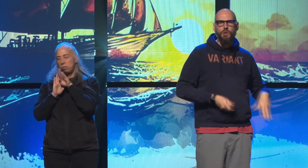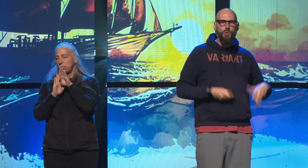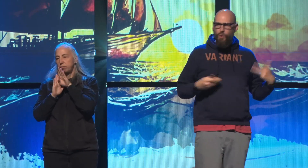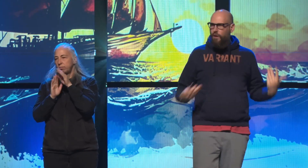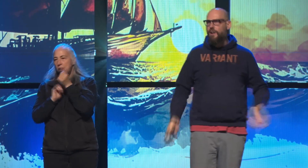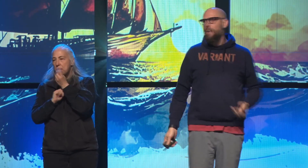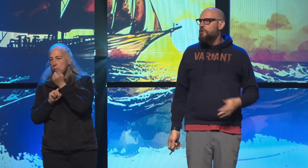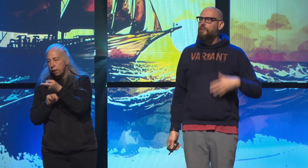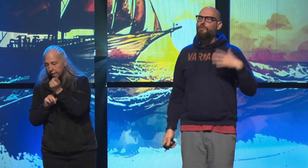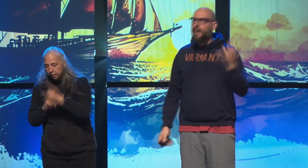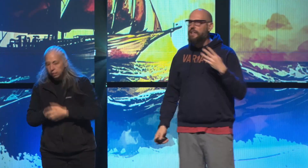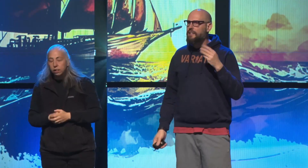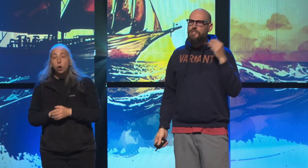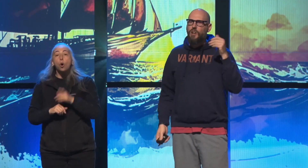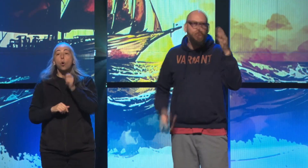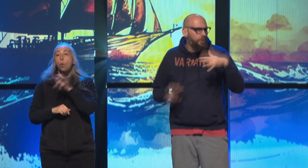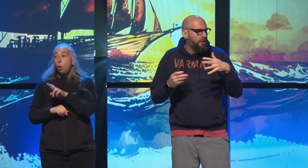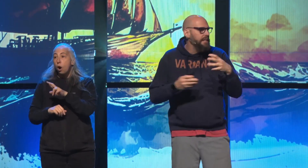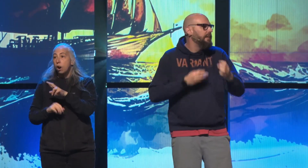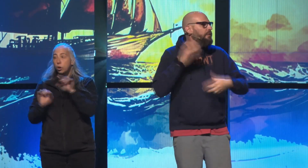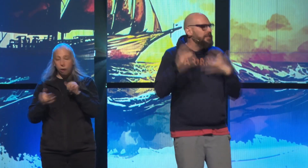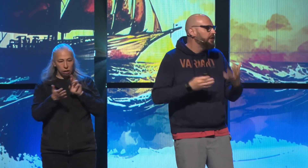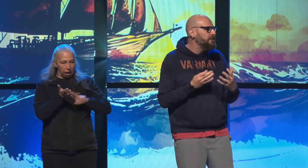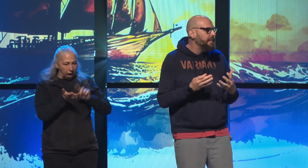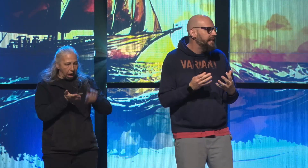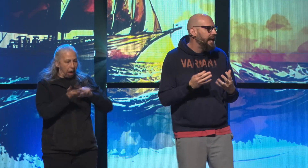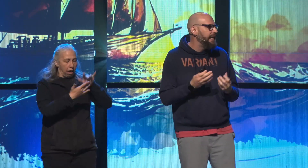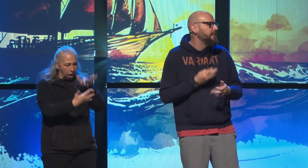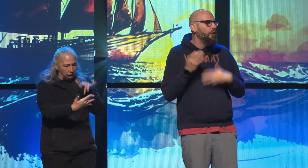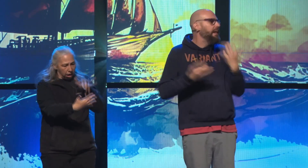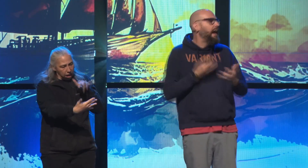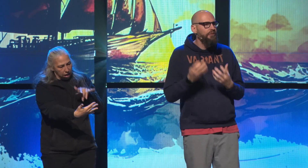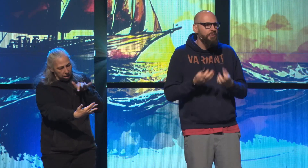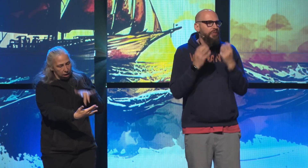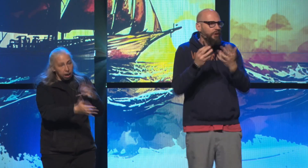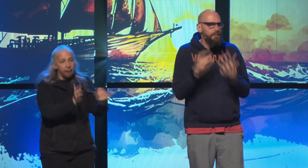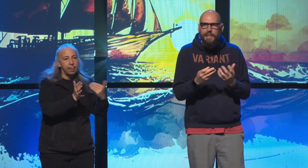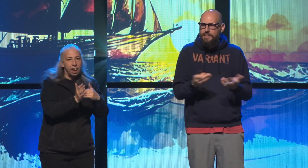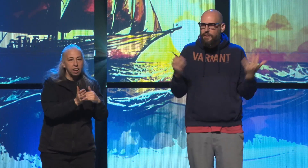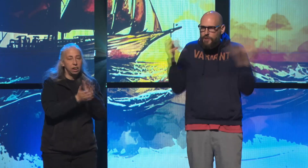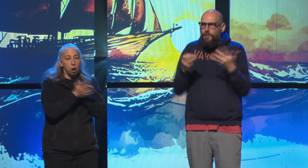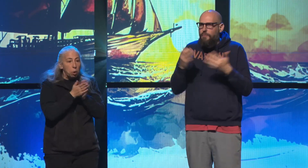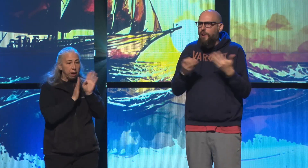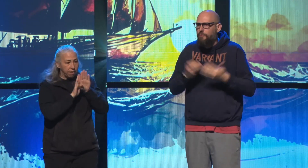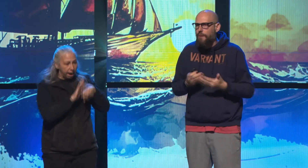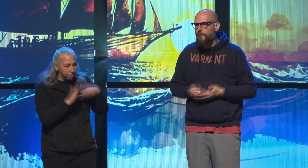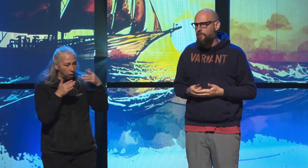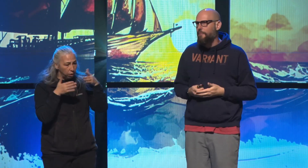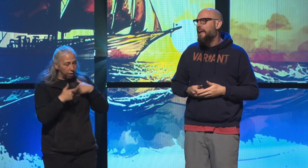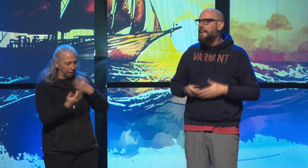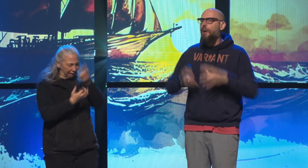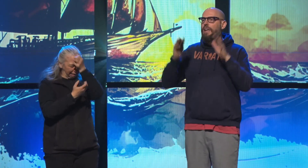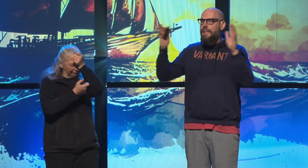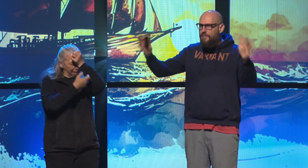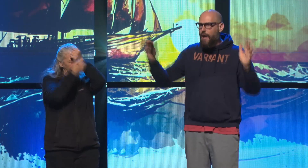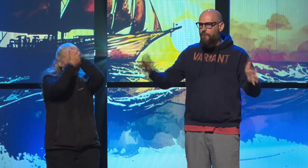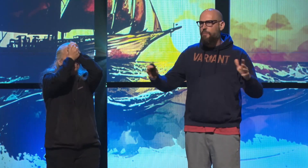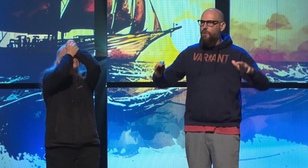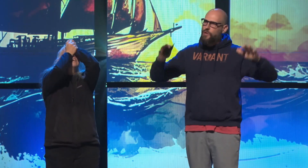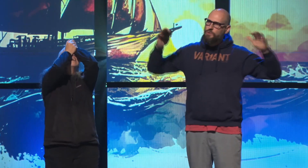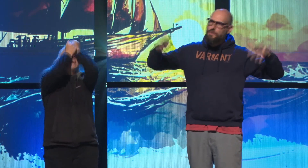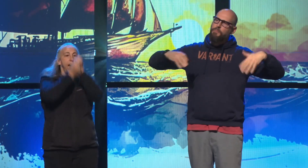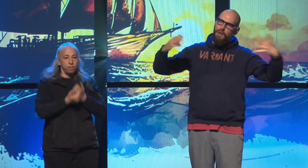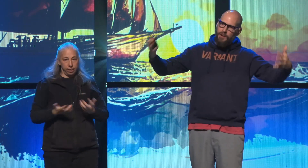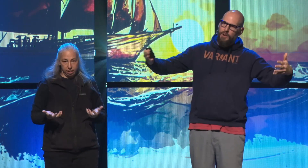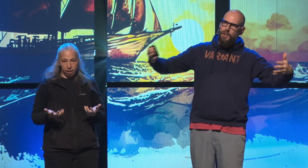that pressure, or you could frantically start Googling and researching again and going after it with 30 minutes left and cram. Now, in that